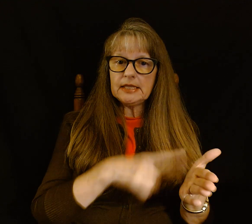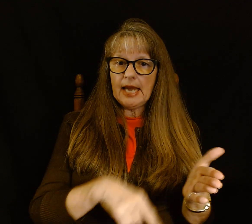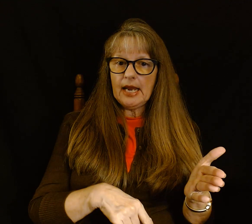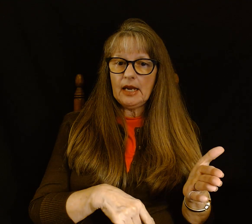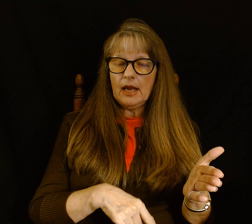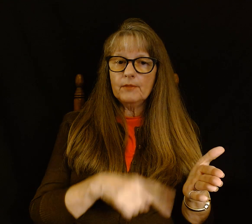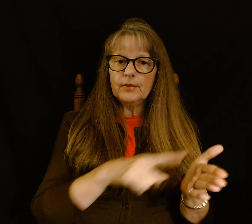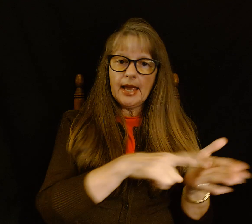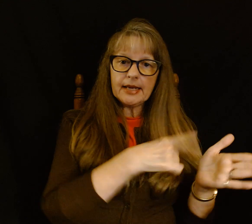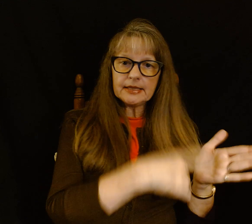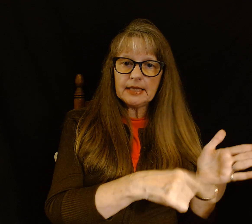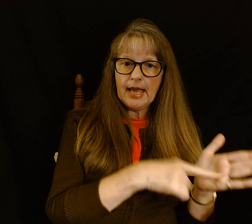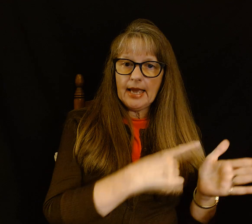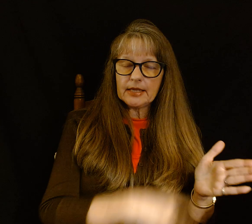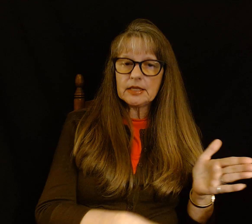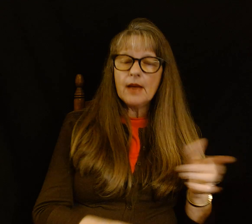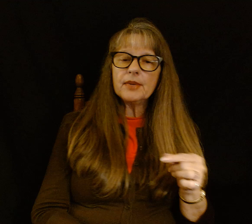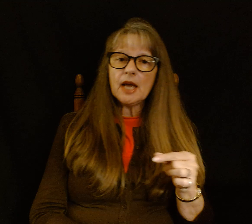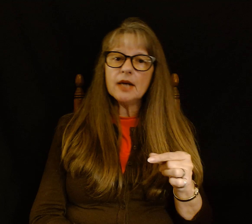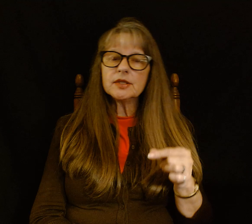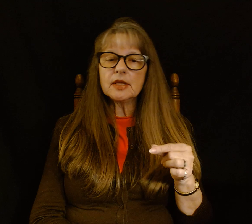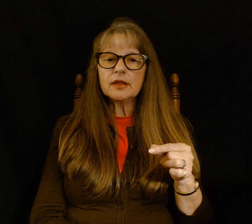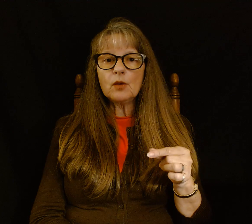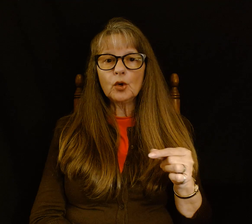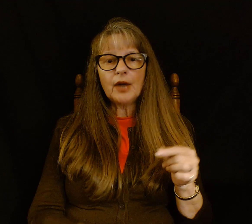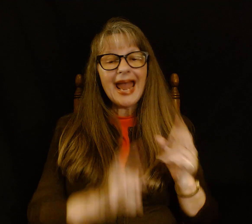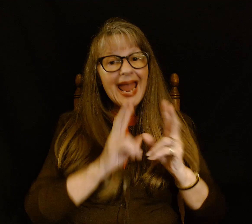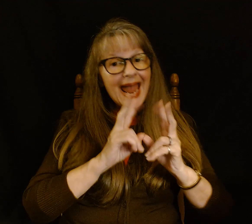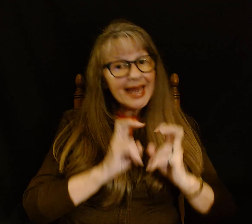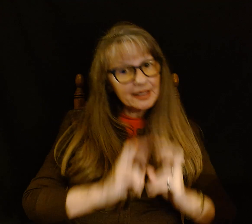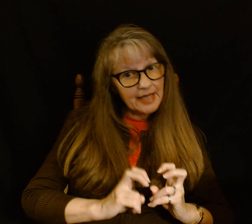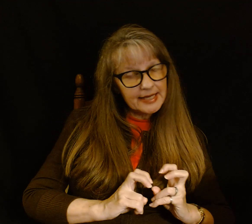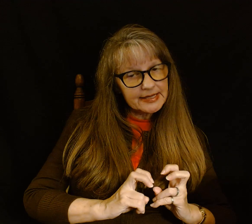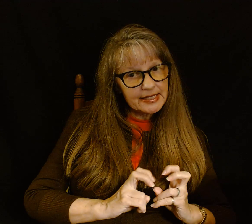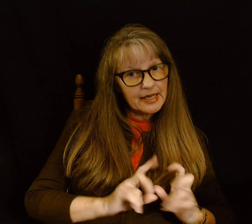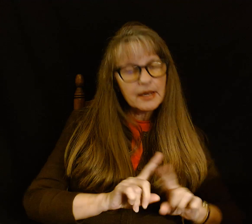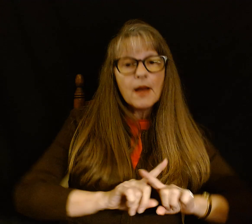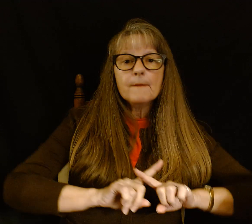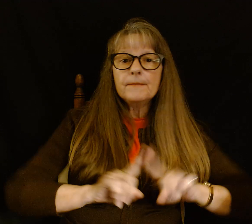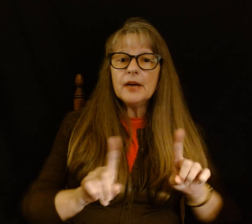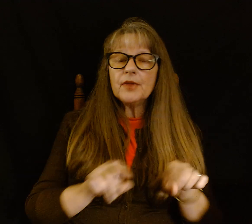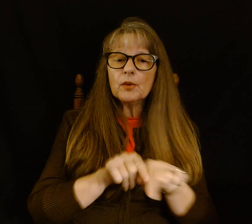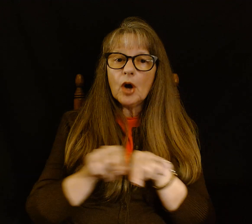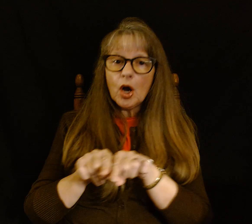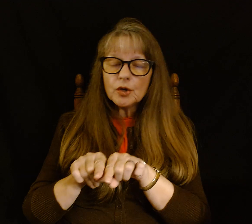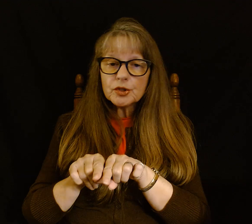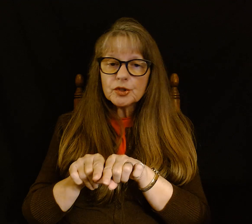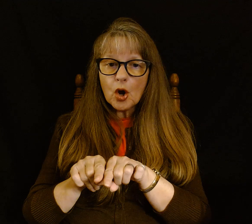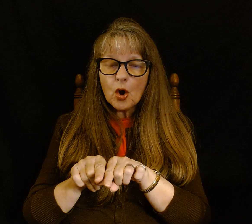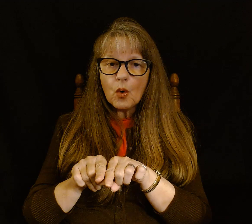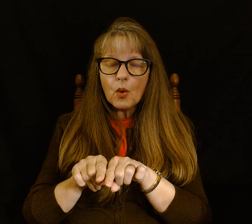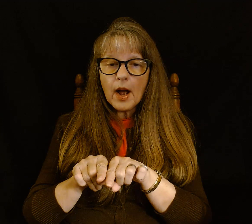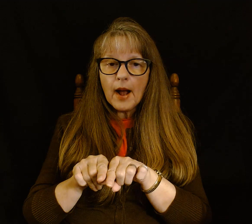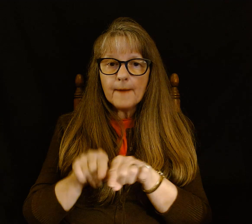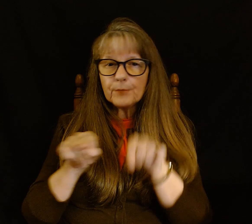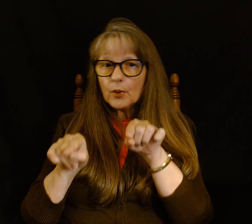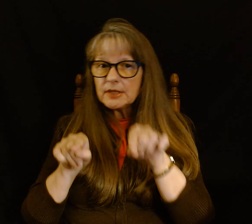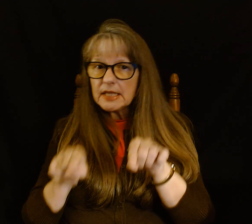day, XX, because they were analyzing it, but they were also pointing